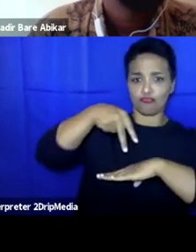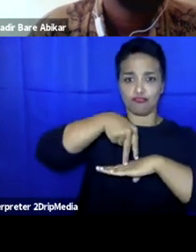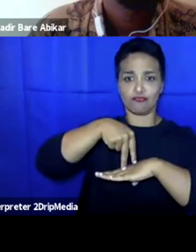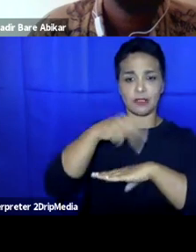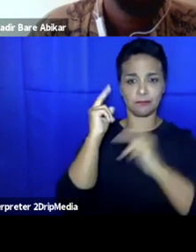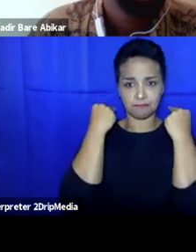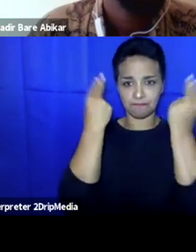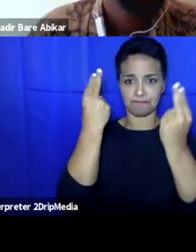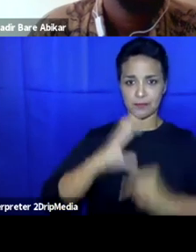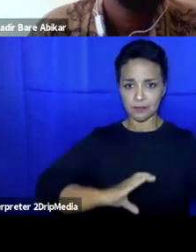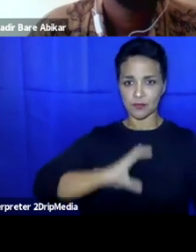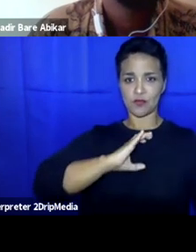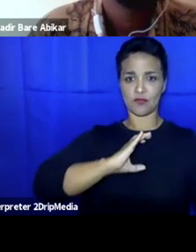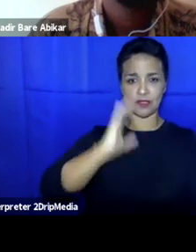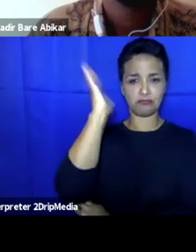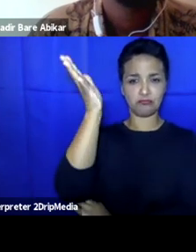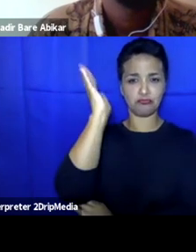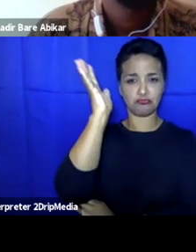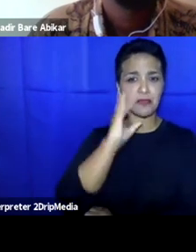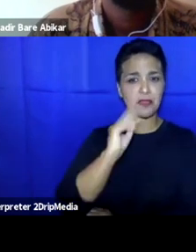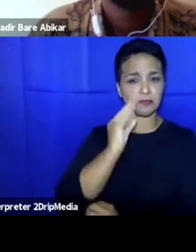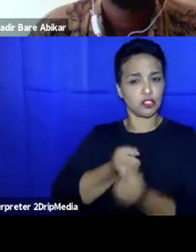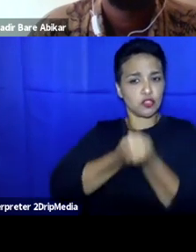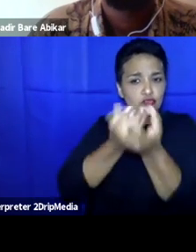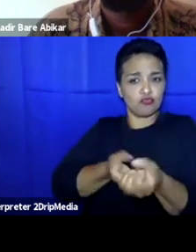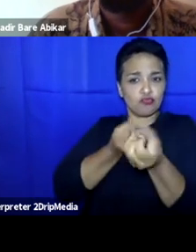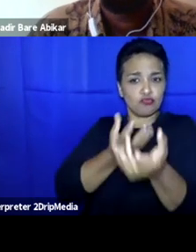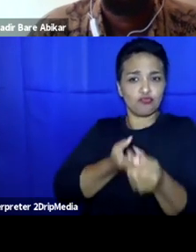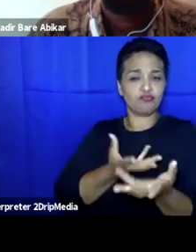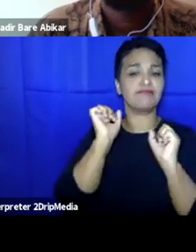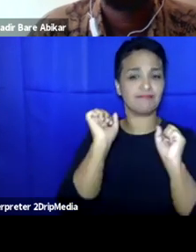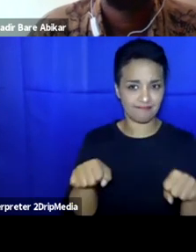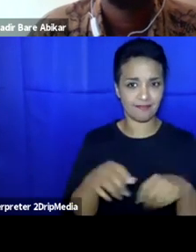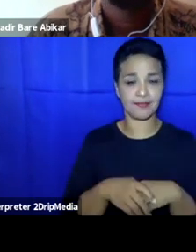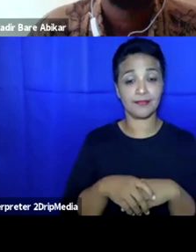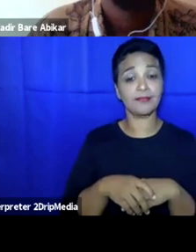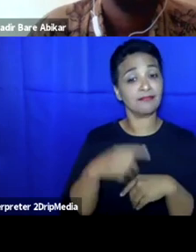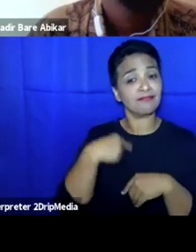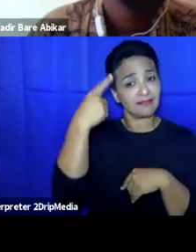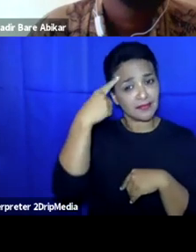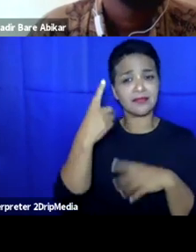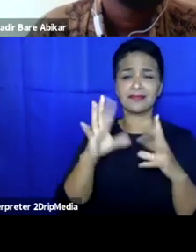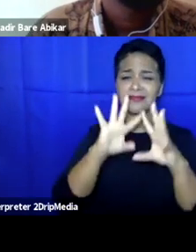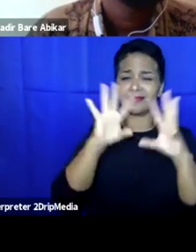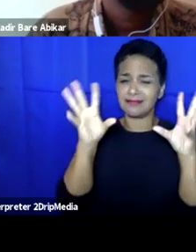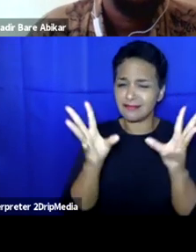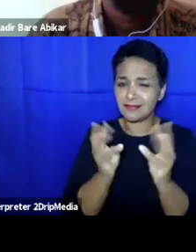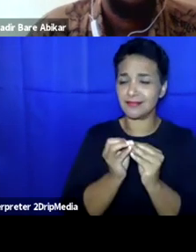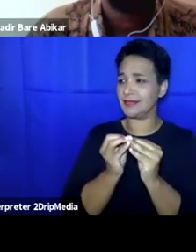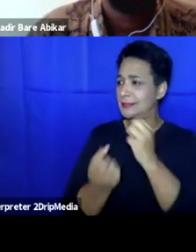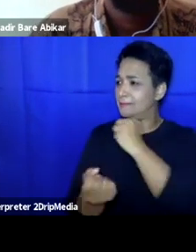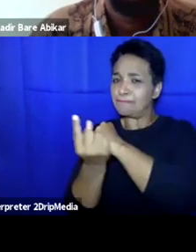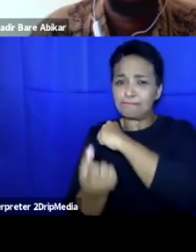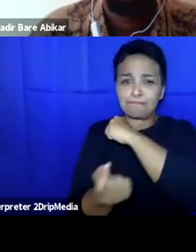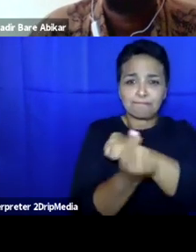refugees in every plan. I think it sorts, reduces, all the issues that are happening. But if we plan